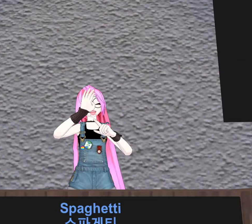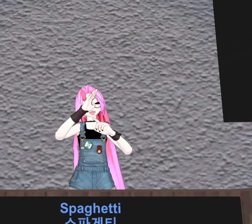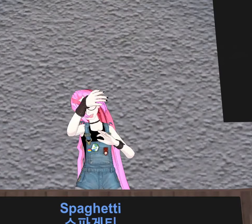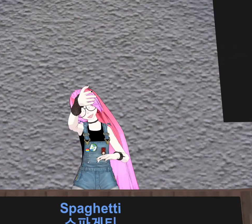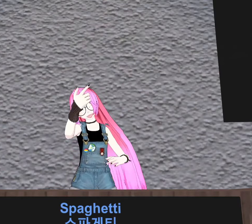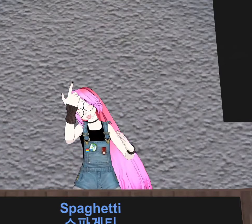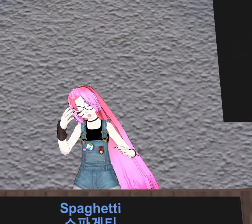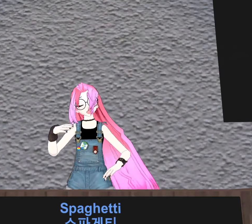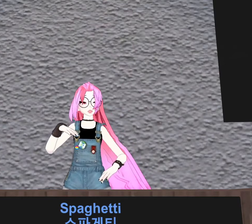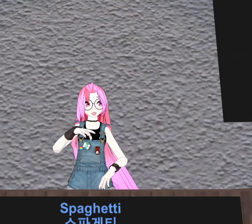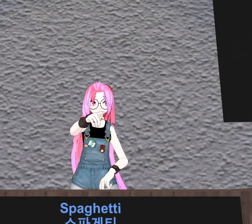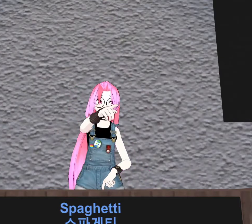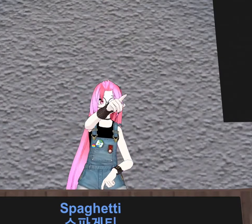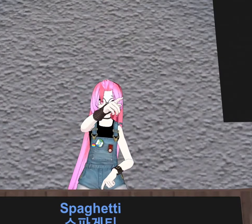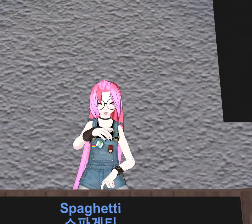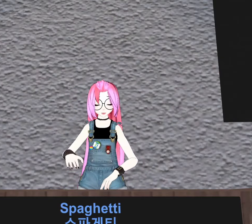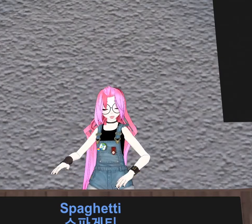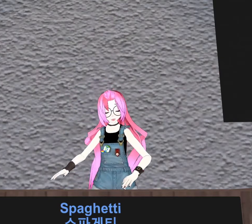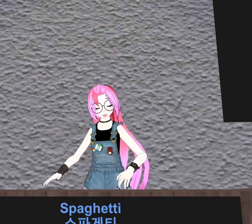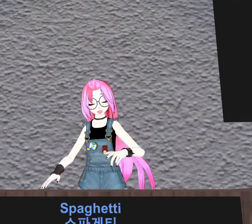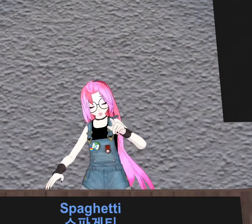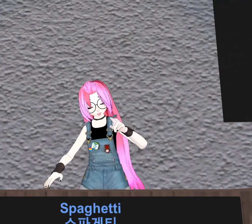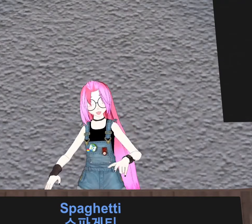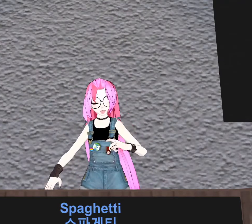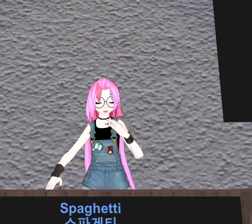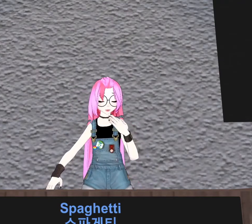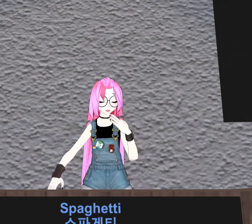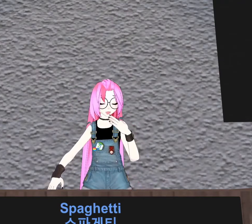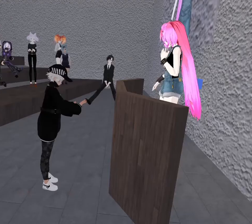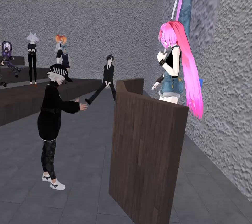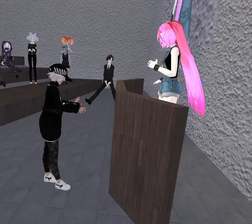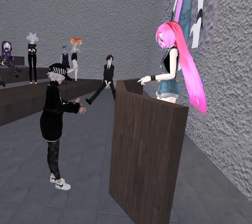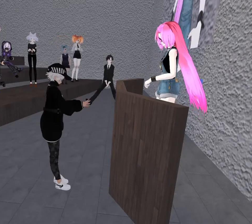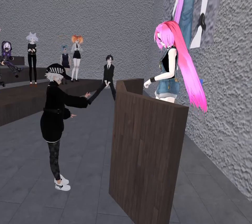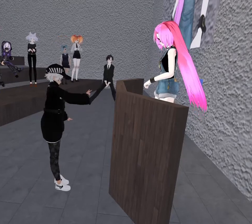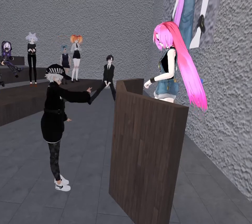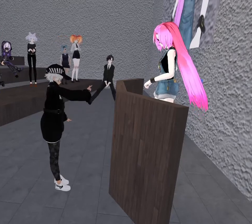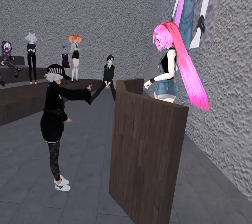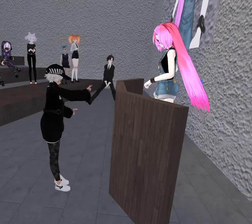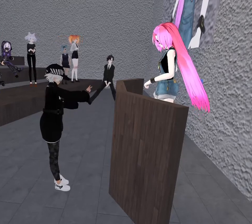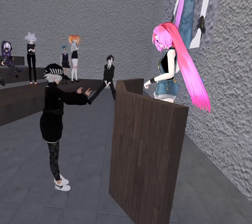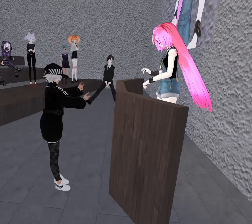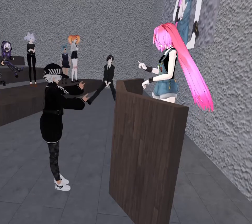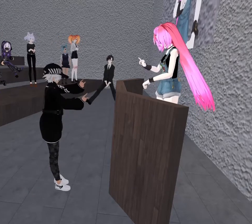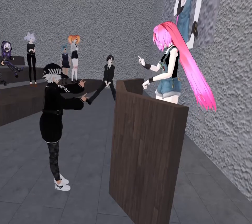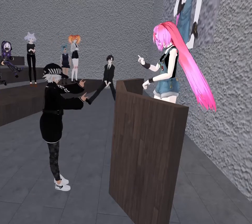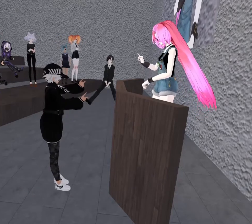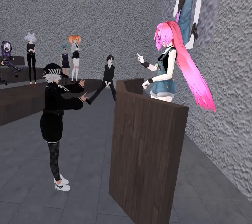Emeravite, the cool looking amigo right there. All right, pretend I have a white hand on this and just a rock